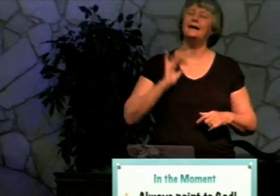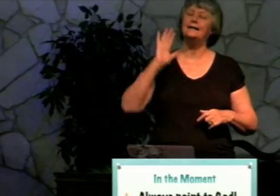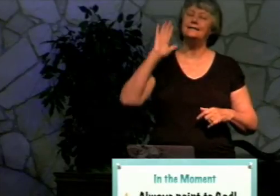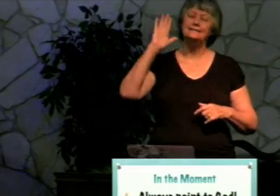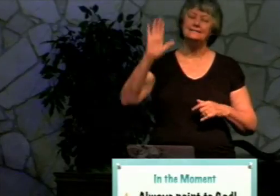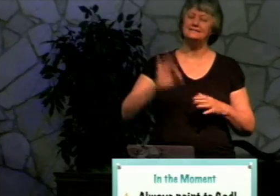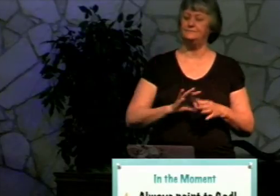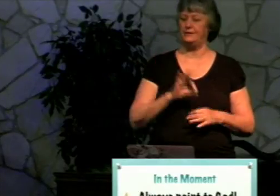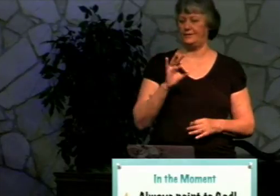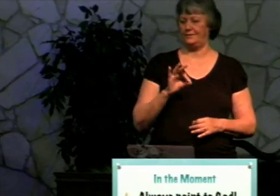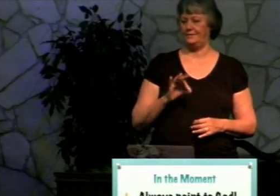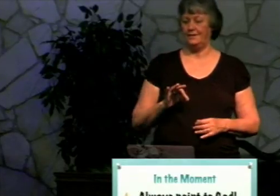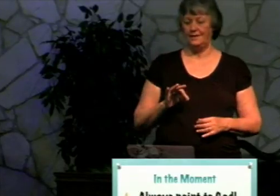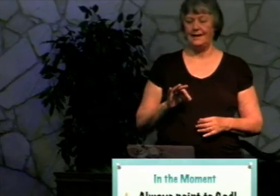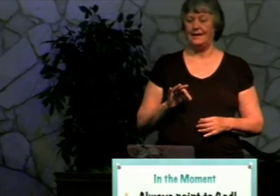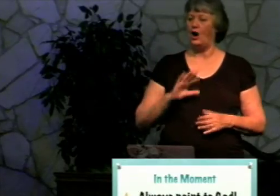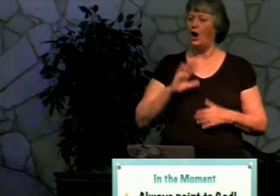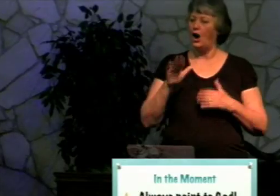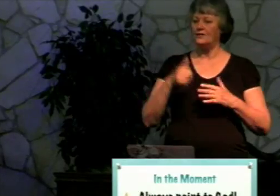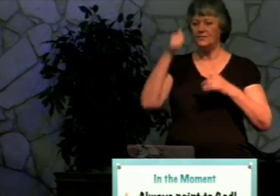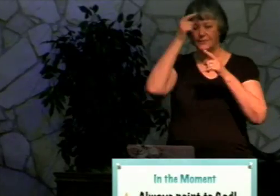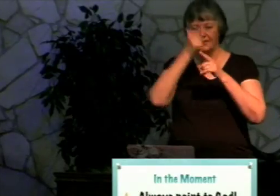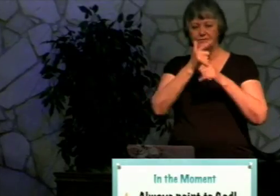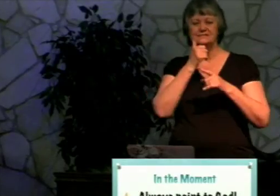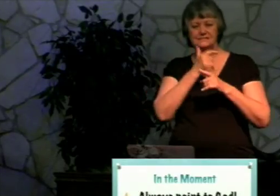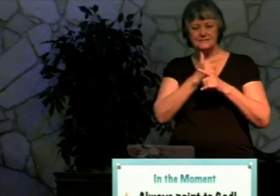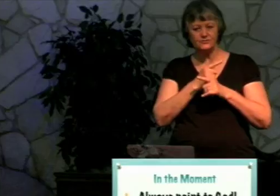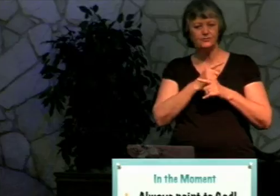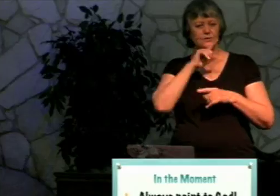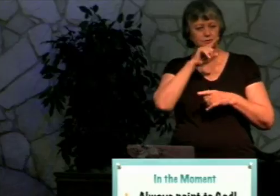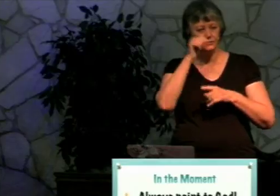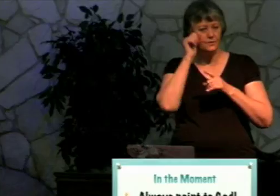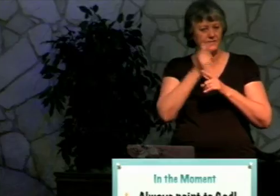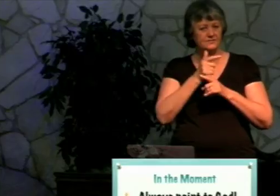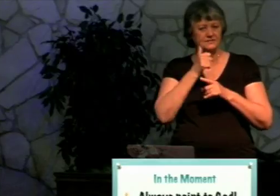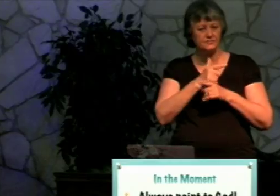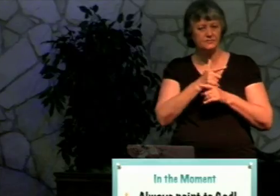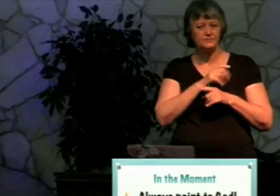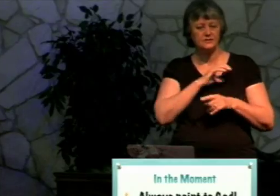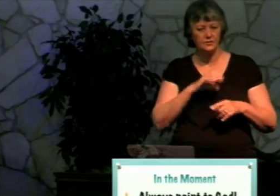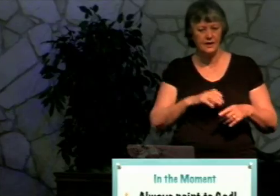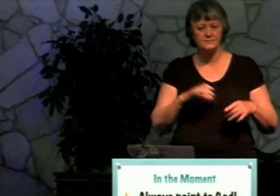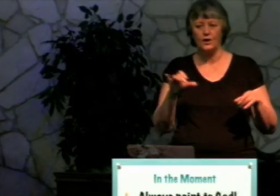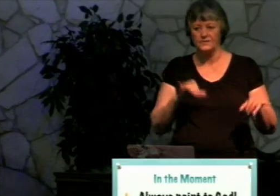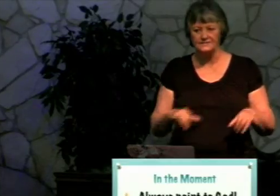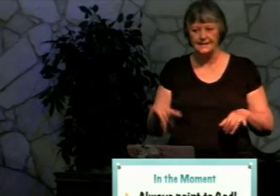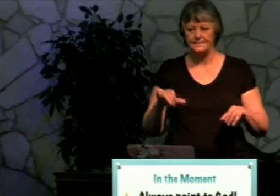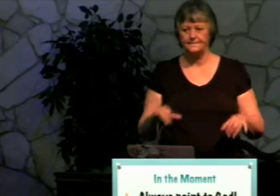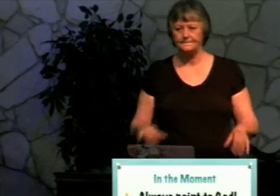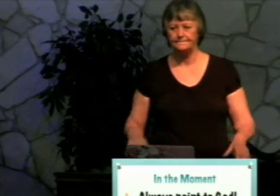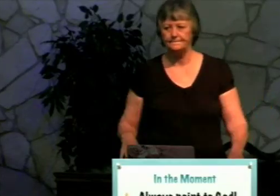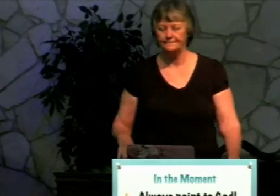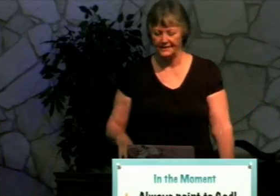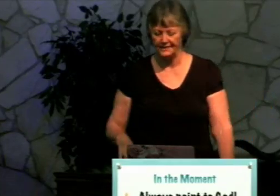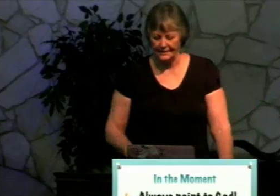by His Spirit. And all of the brothers and sisters who are true brothers and sisters in Christ are the same.